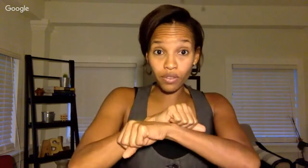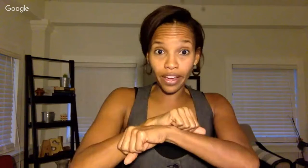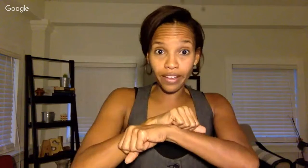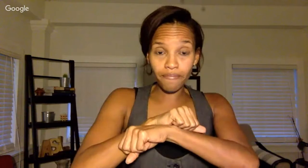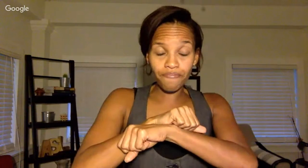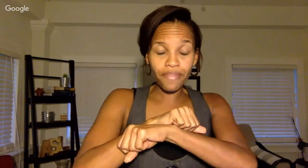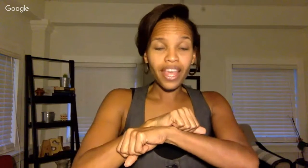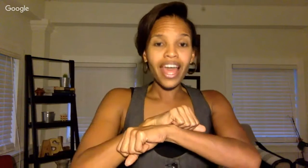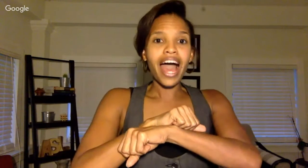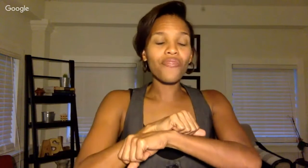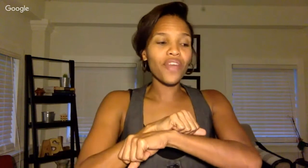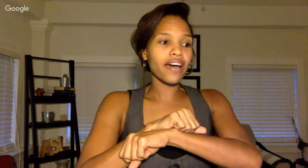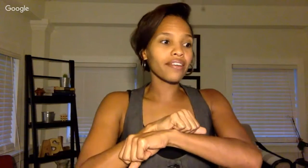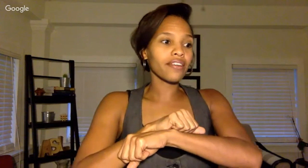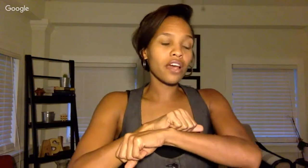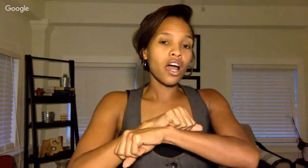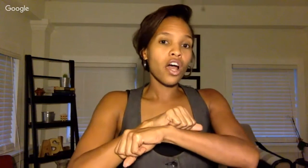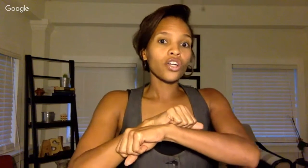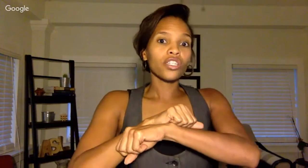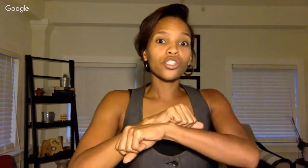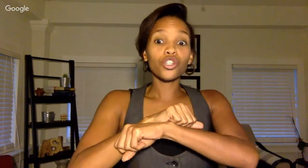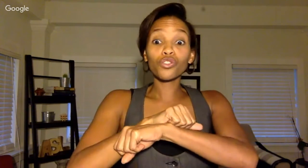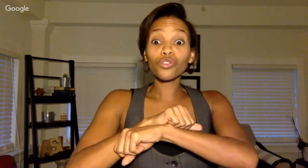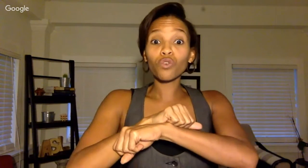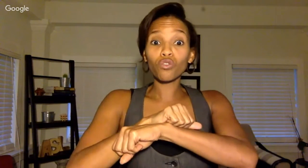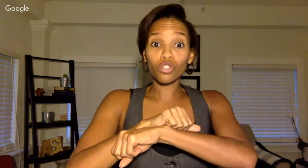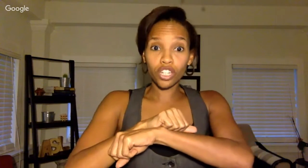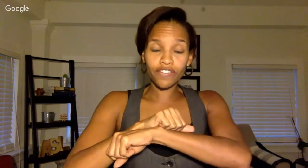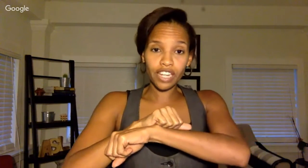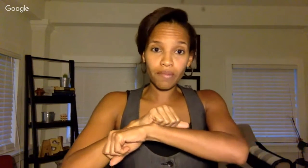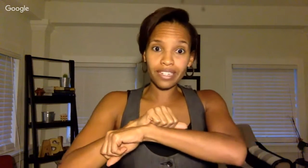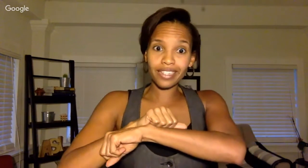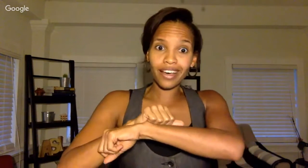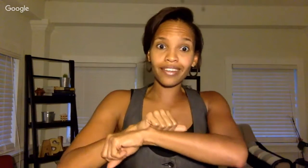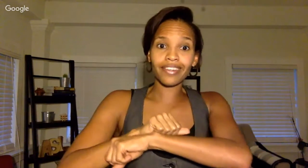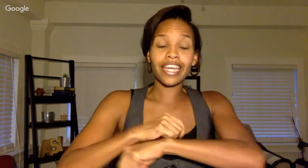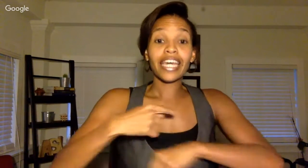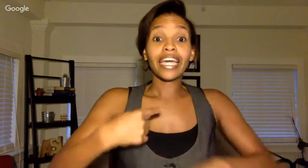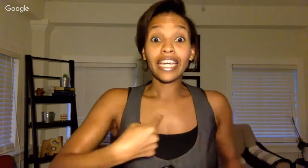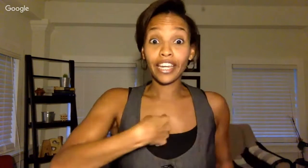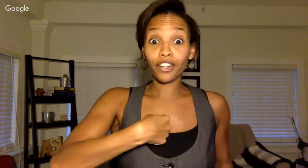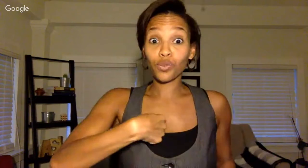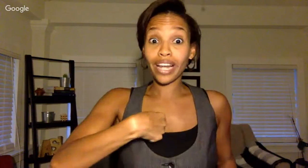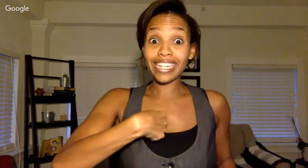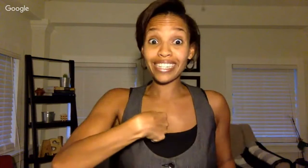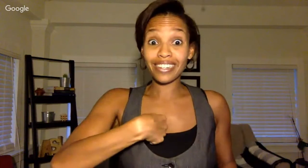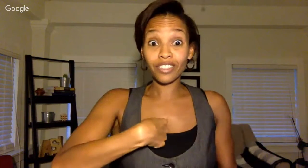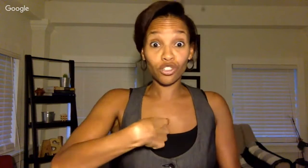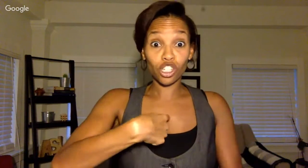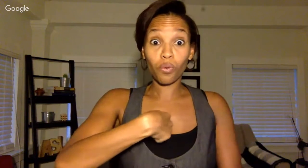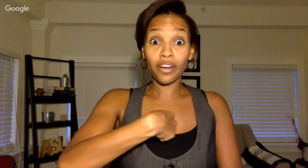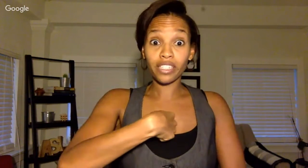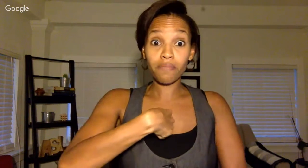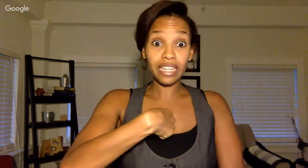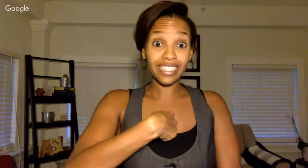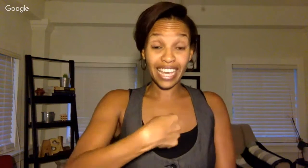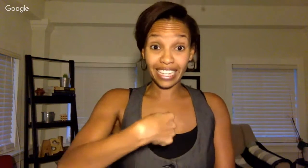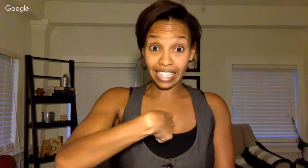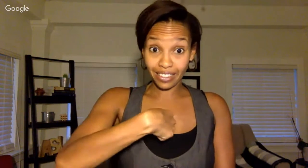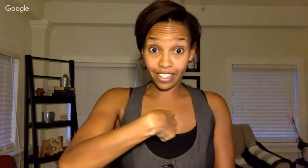right? And then to do the role shift, I'm gonna assign, here's what I did. So just point to me saying, this is